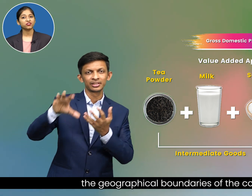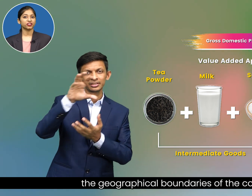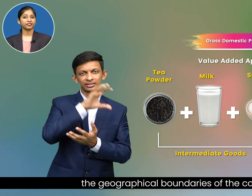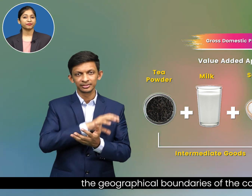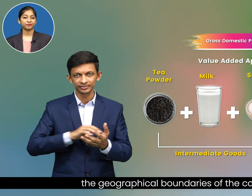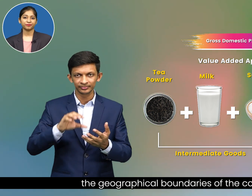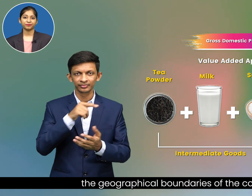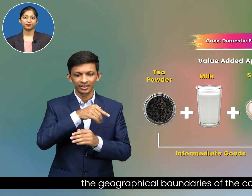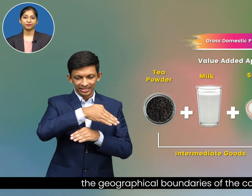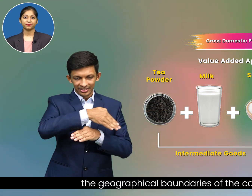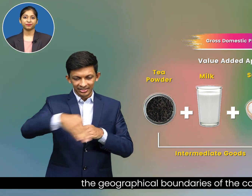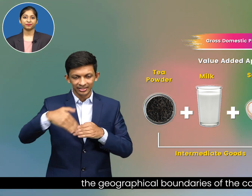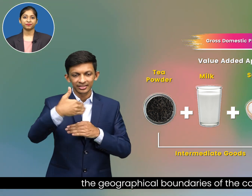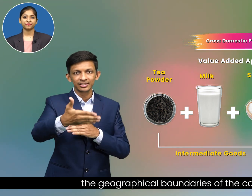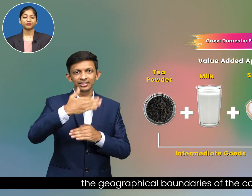the country.